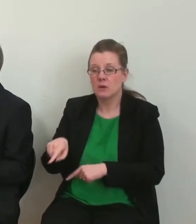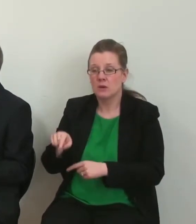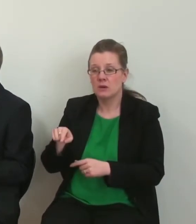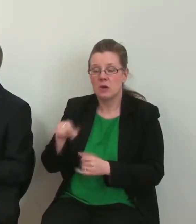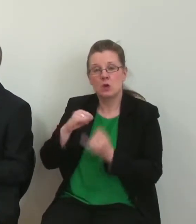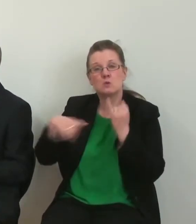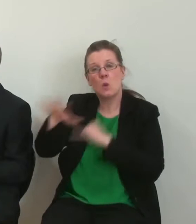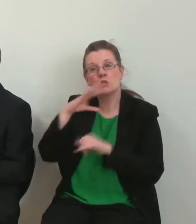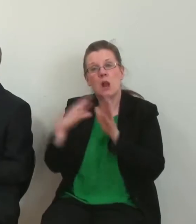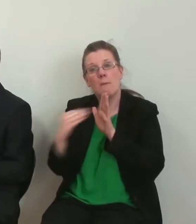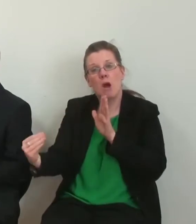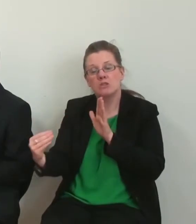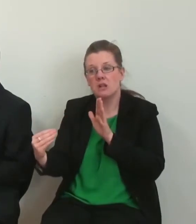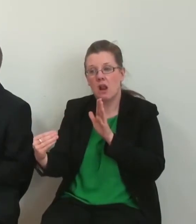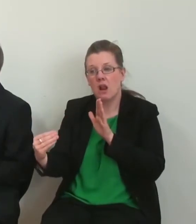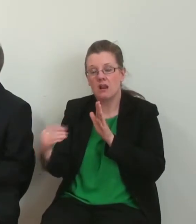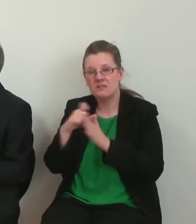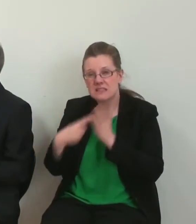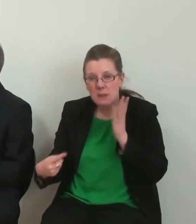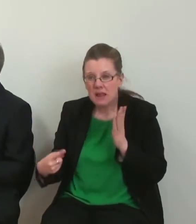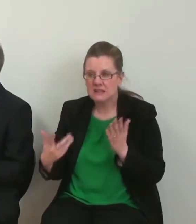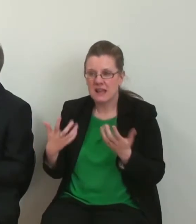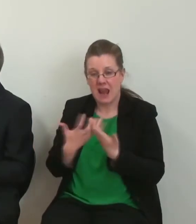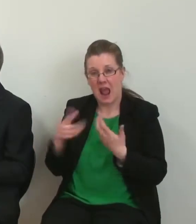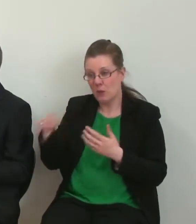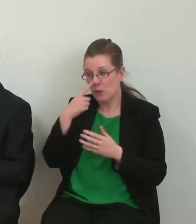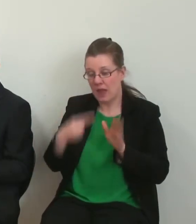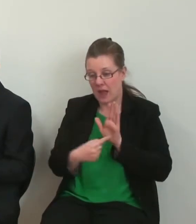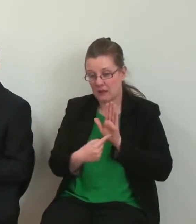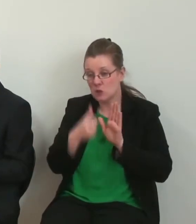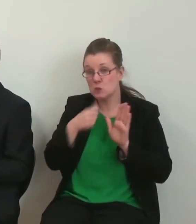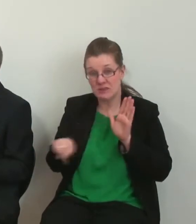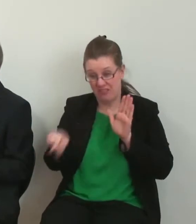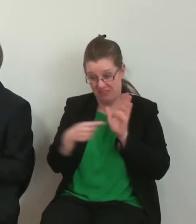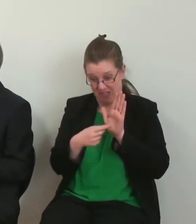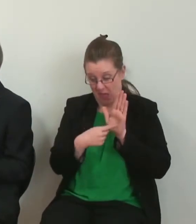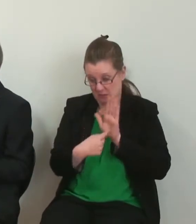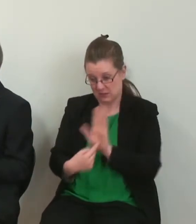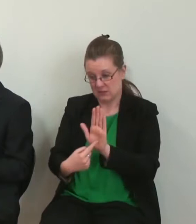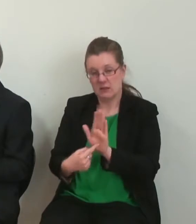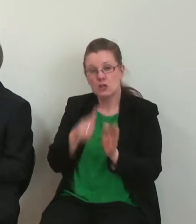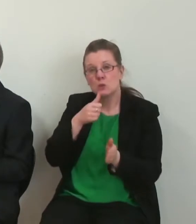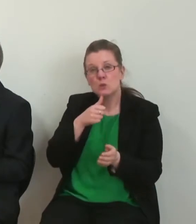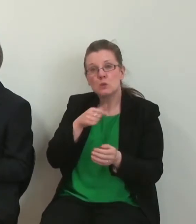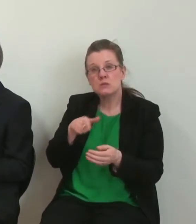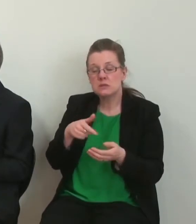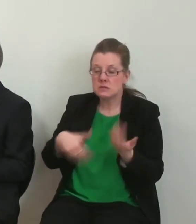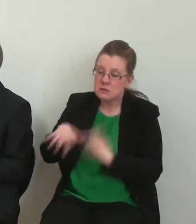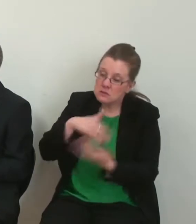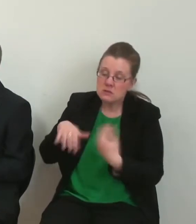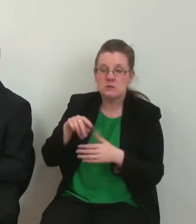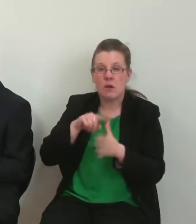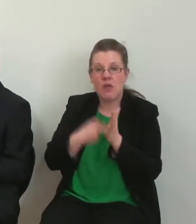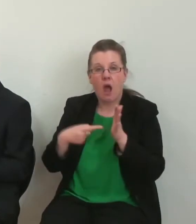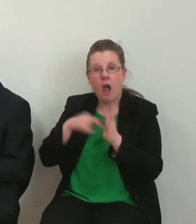model for that you get in disability and how you can apply that to the arts, and that's very relevant to what we're talking about, I